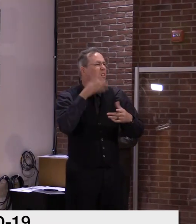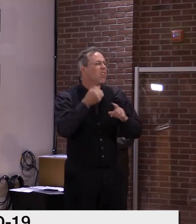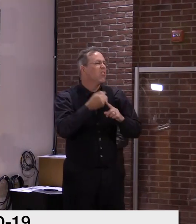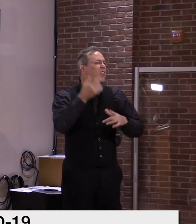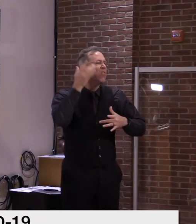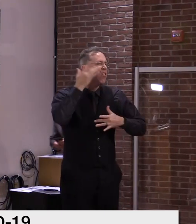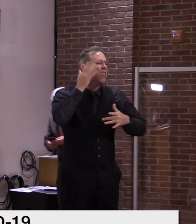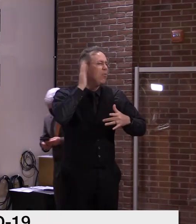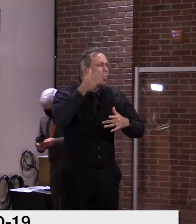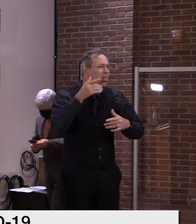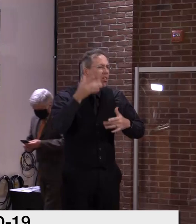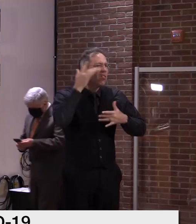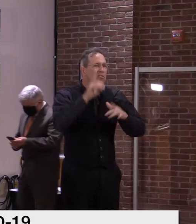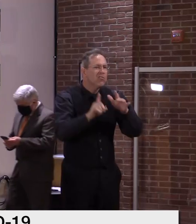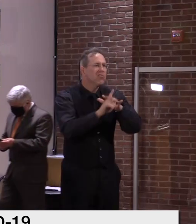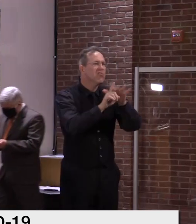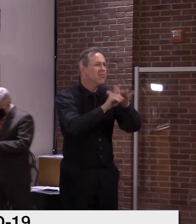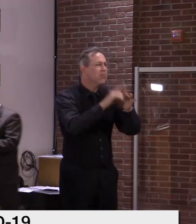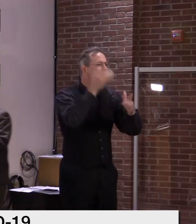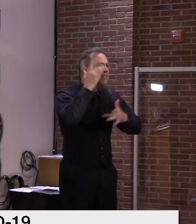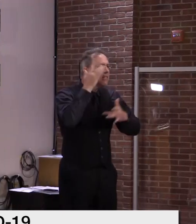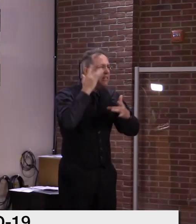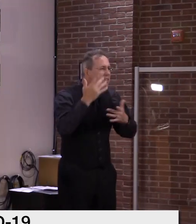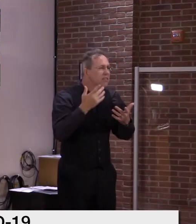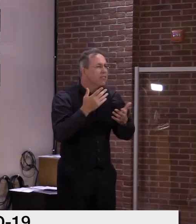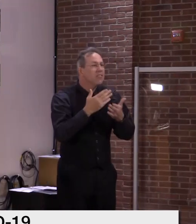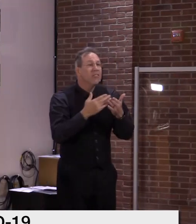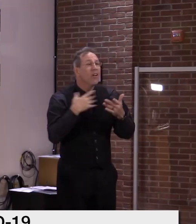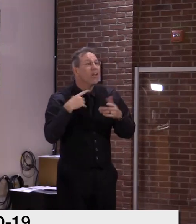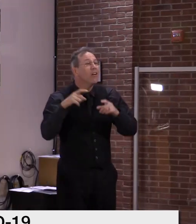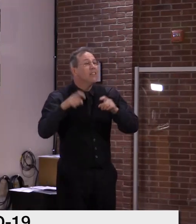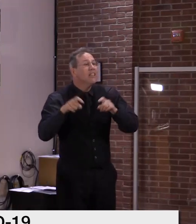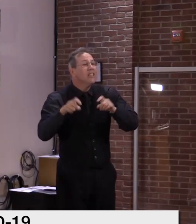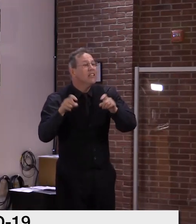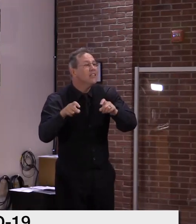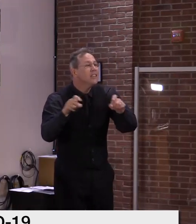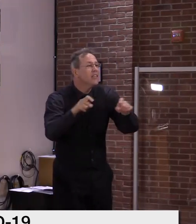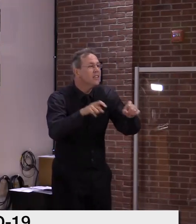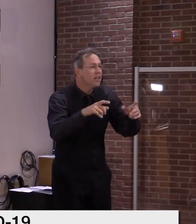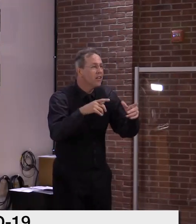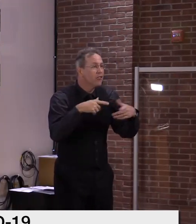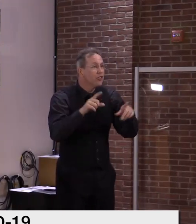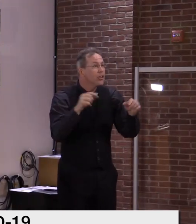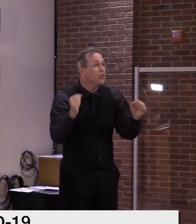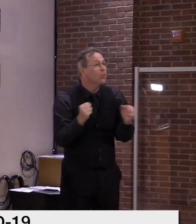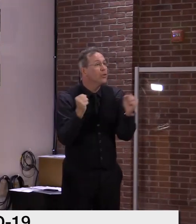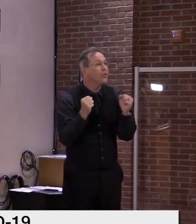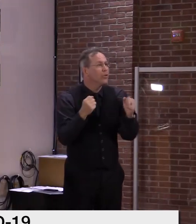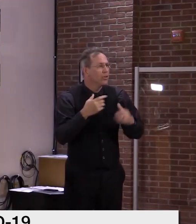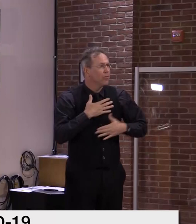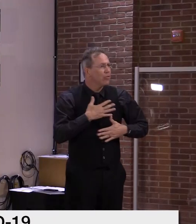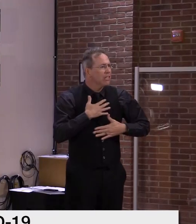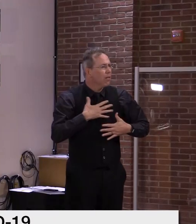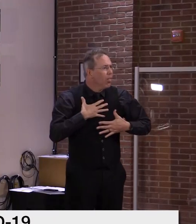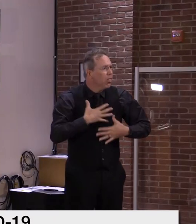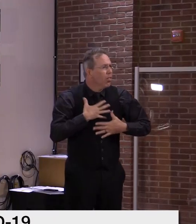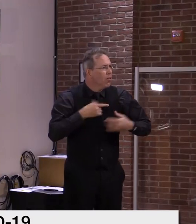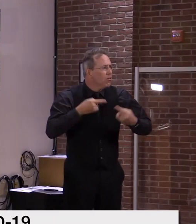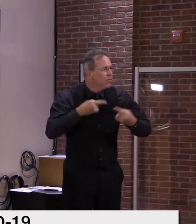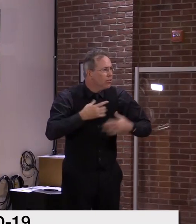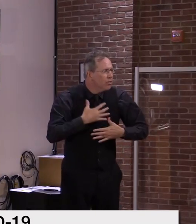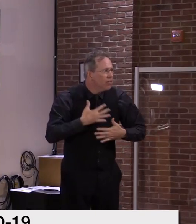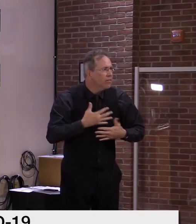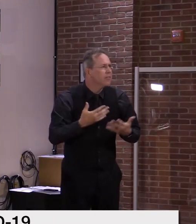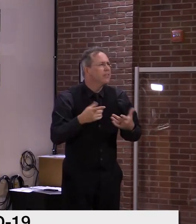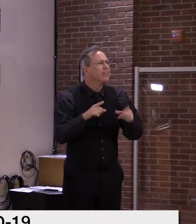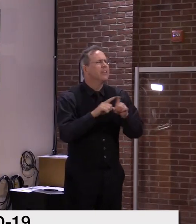the testing we do for respiratory illnesses in the winter, much like we test for the flu and other types of